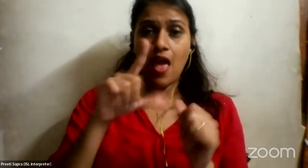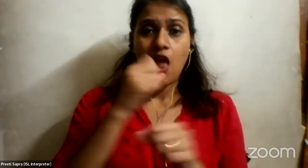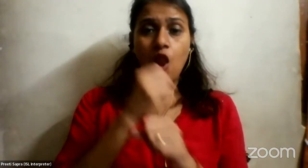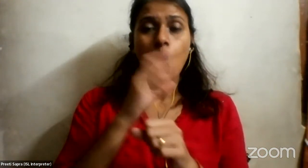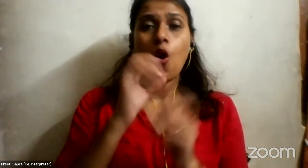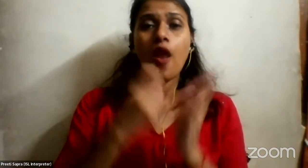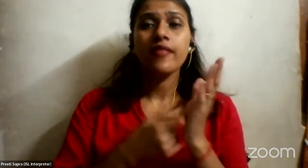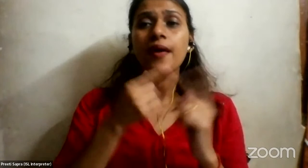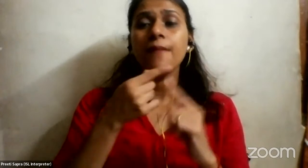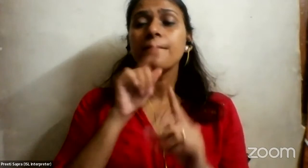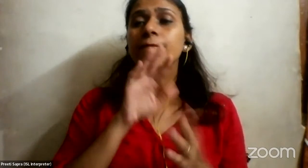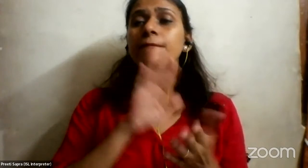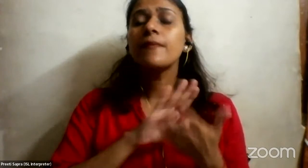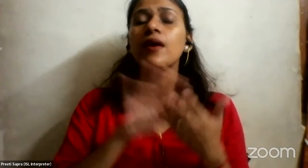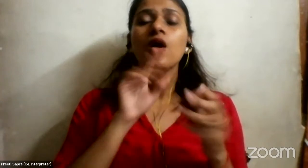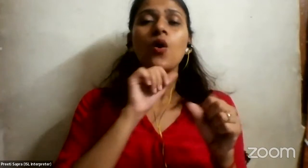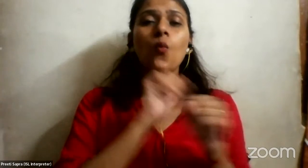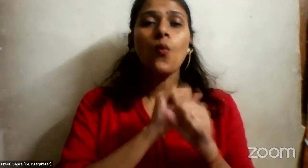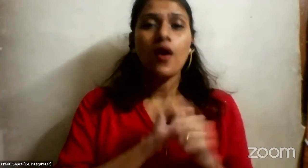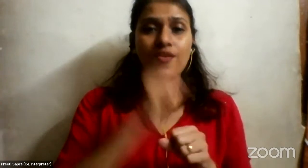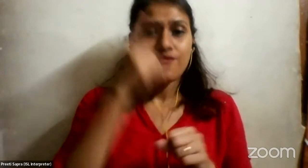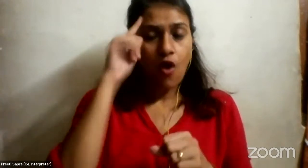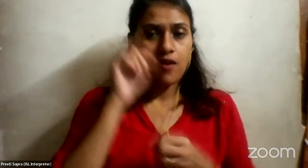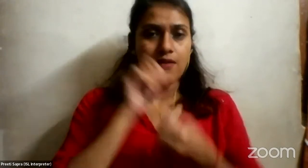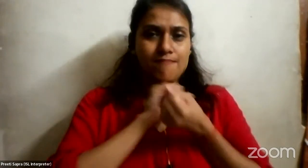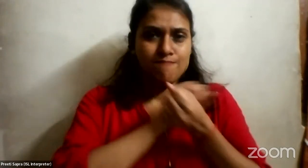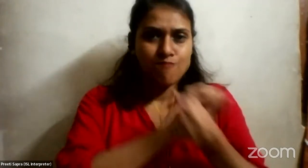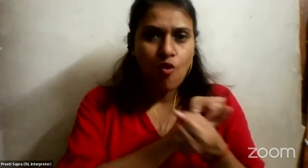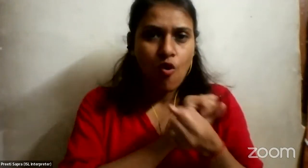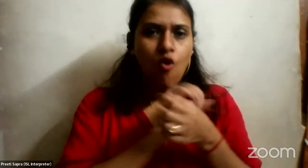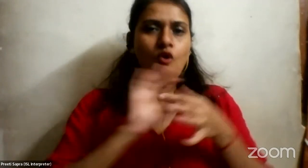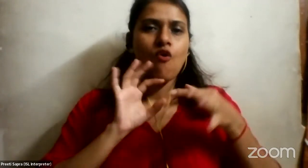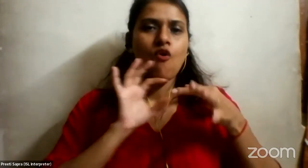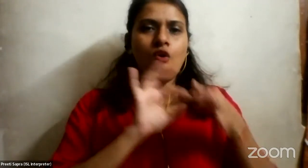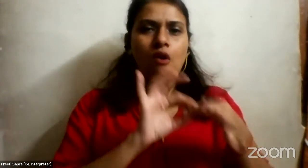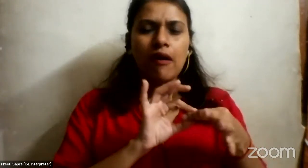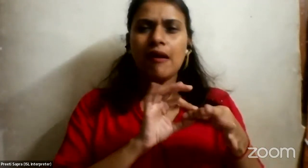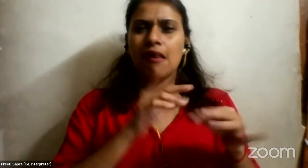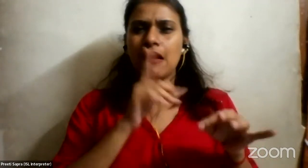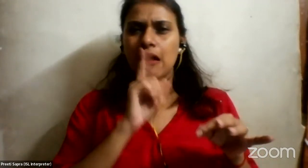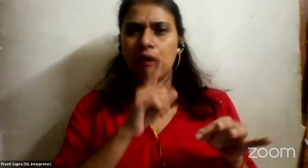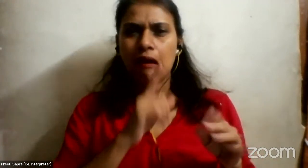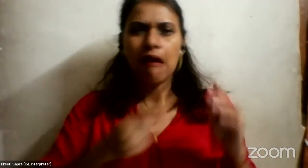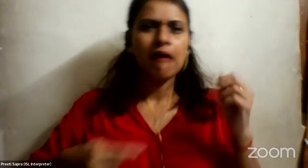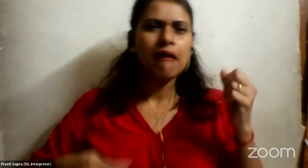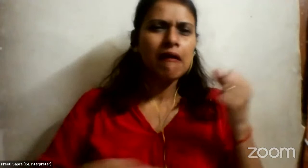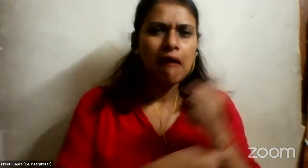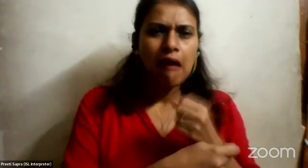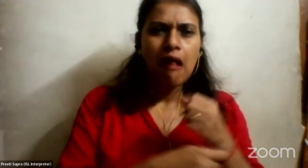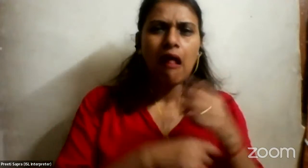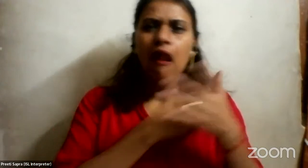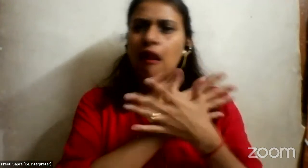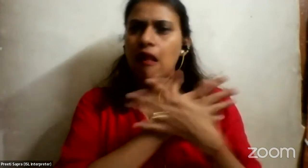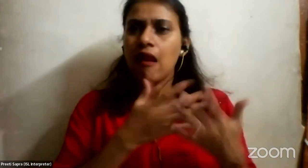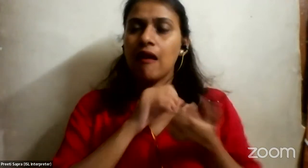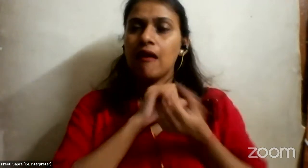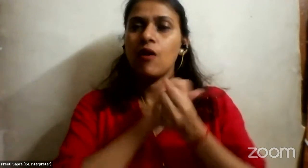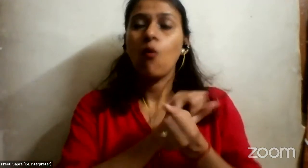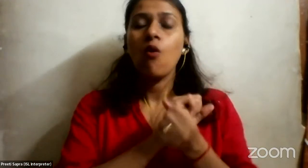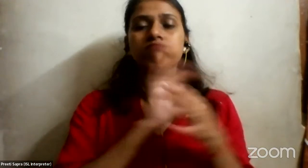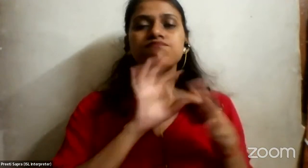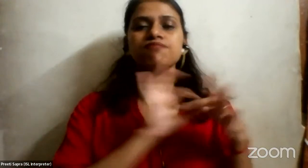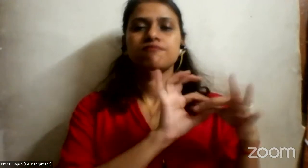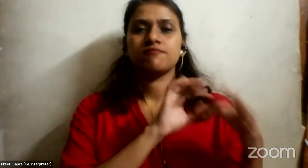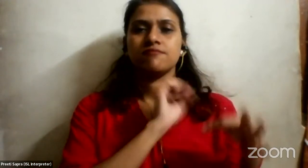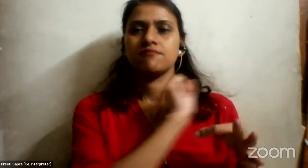determine rates of, say, recidivism, or to engage in predictive policing in general,